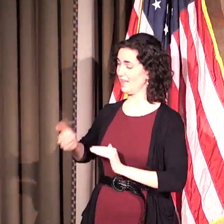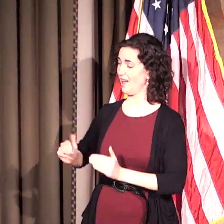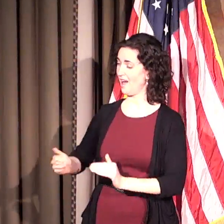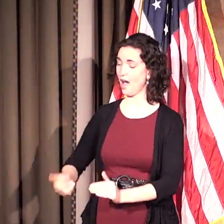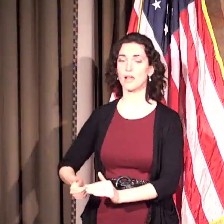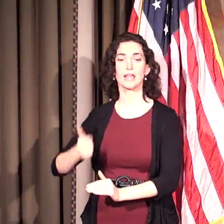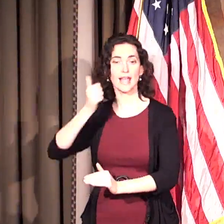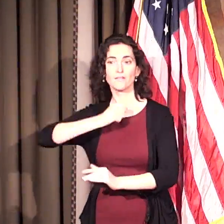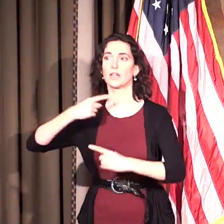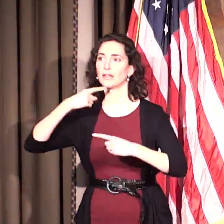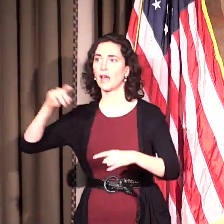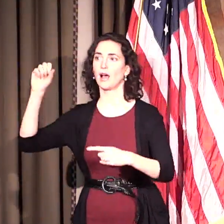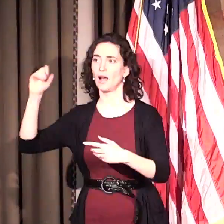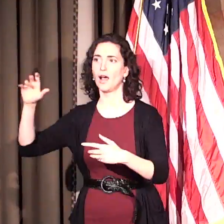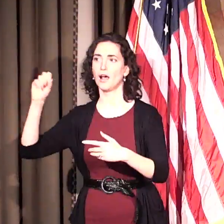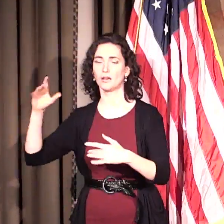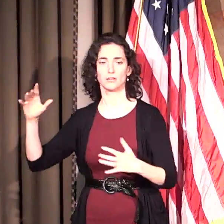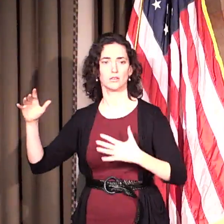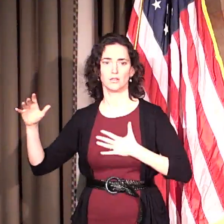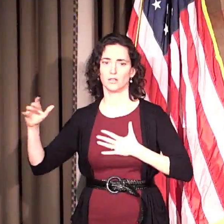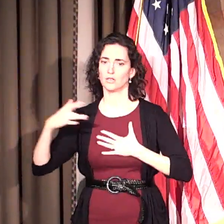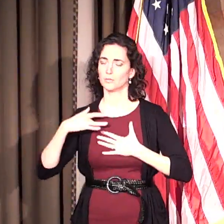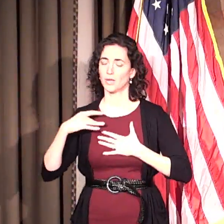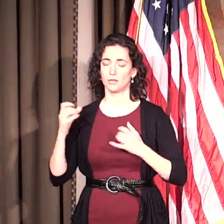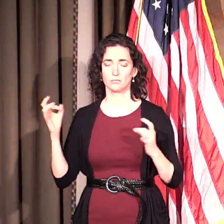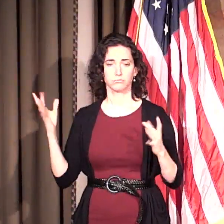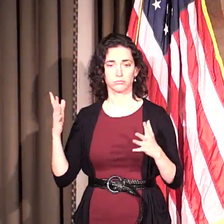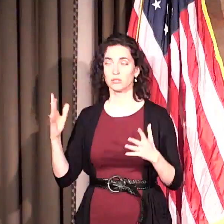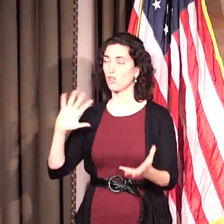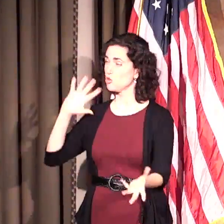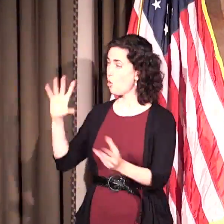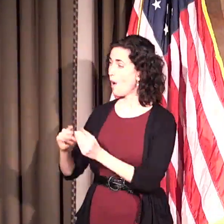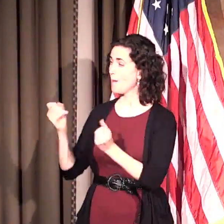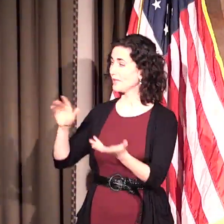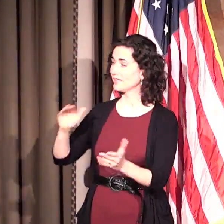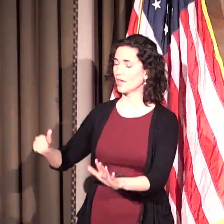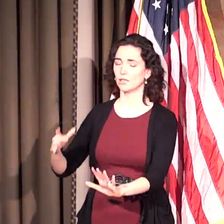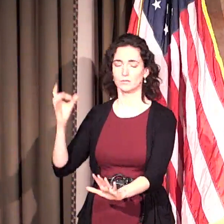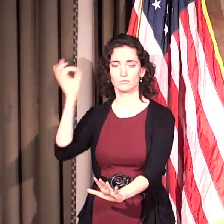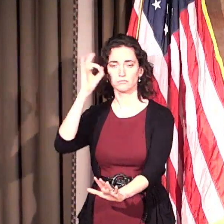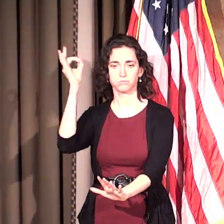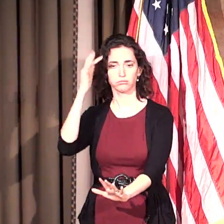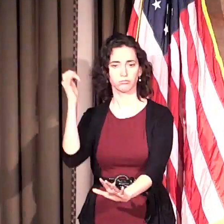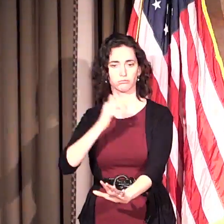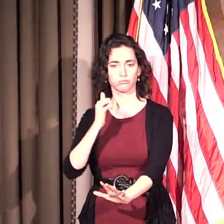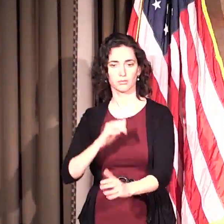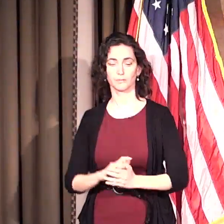basis literally do take my breath away. Today we are reporting